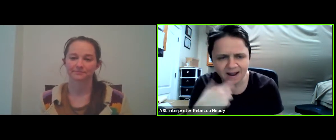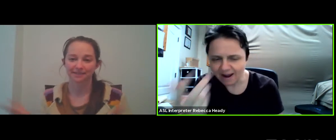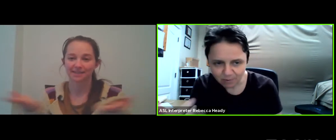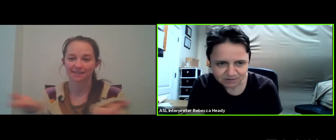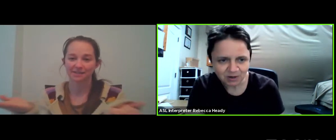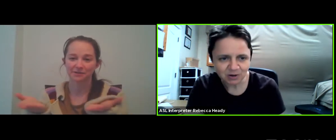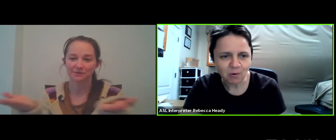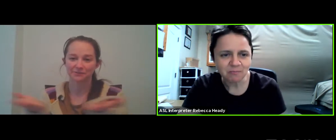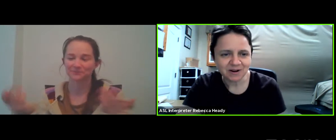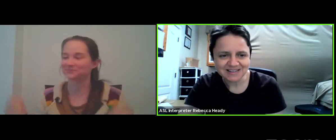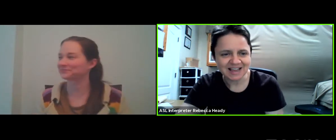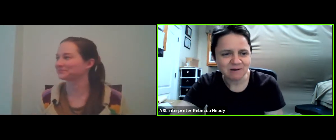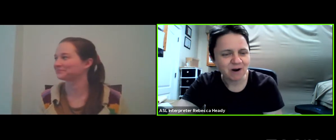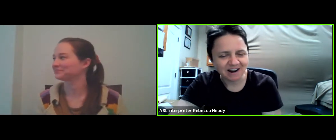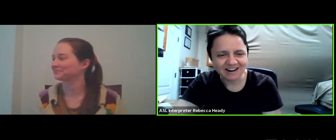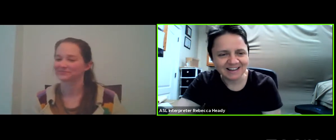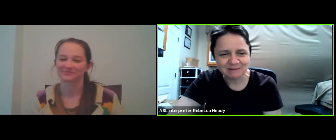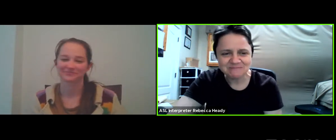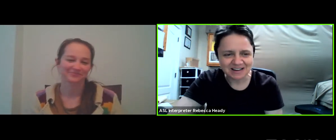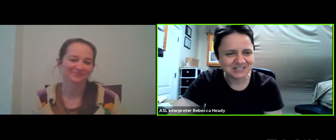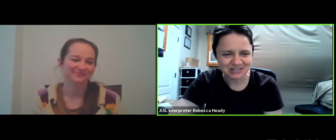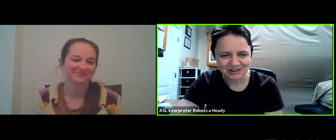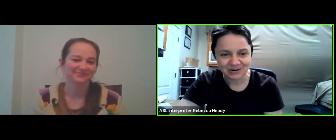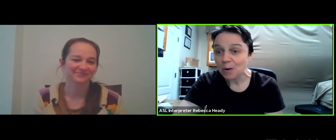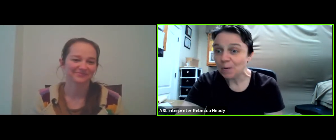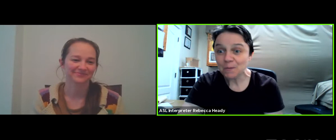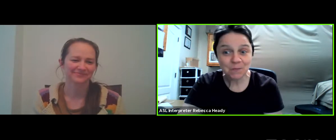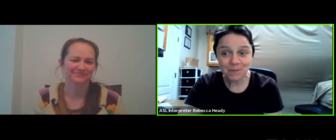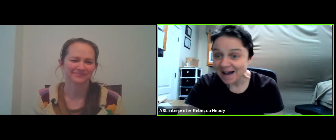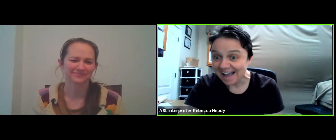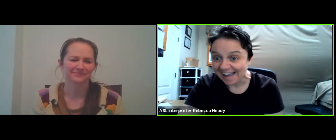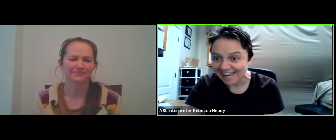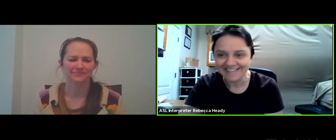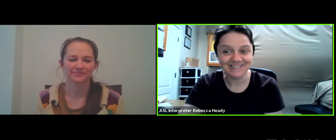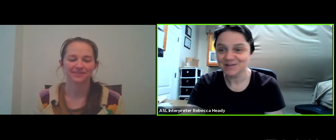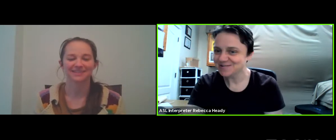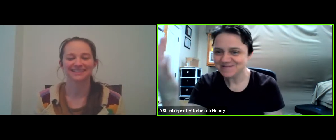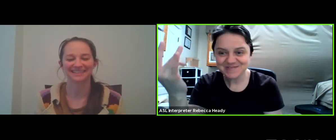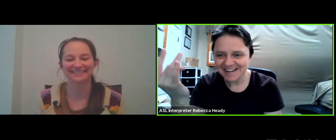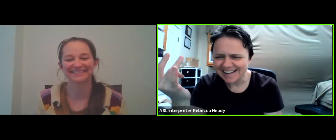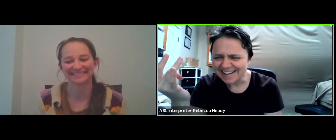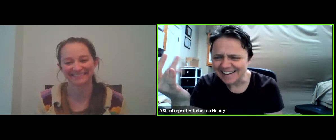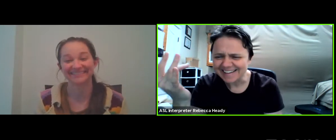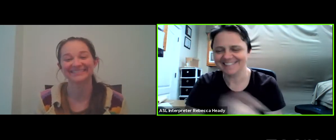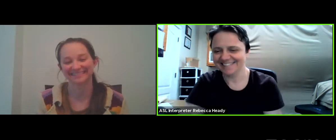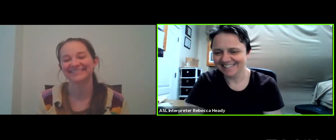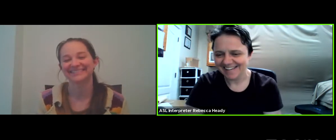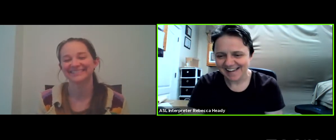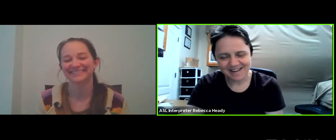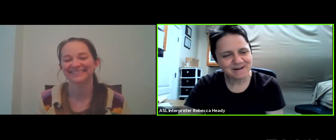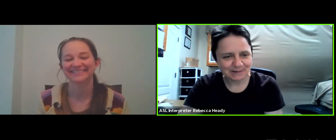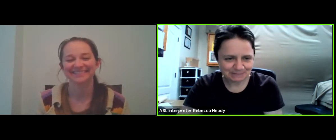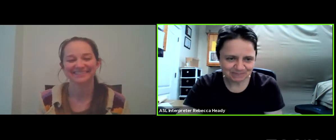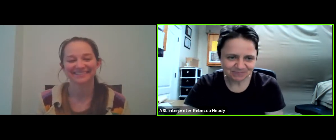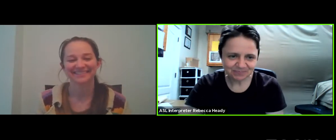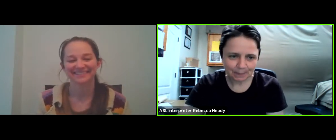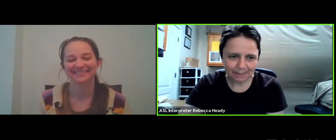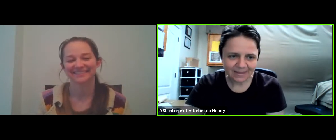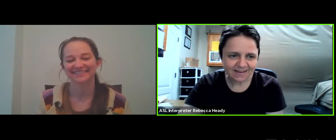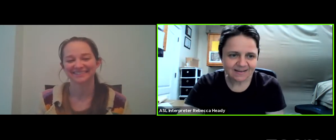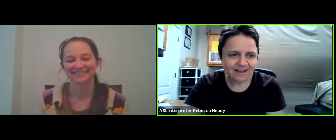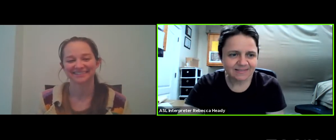Naturally for me, my eyebrows want to go up when I say where, and I'm not sure why. Why?